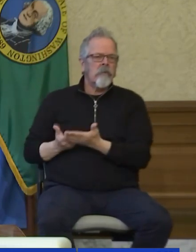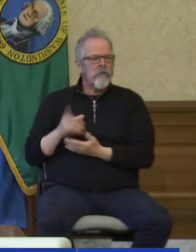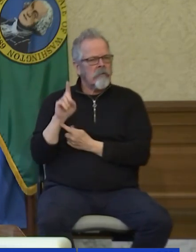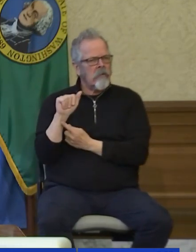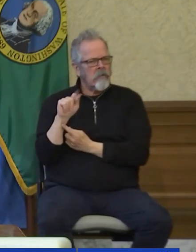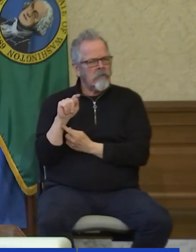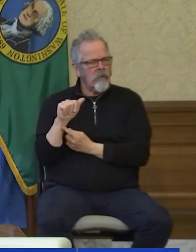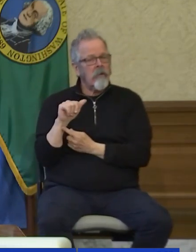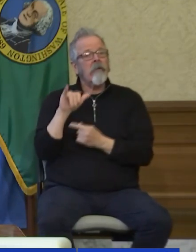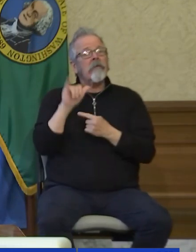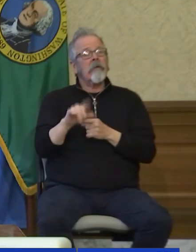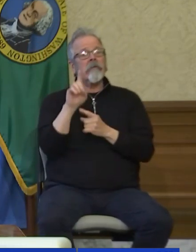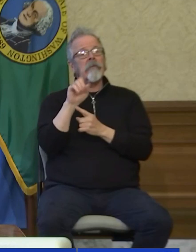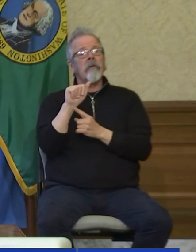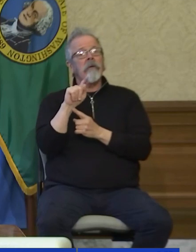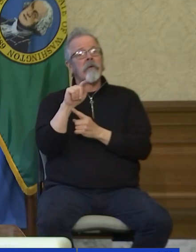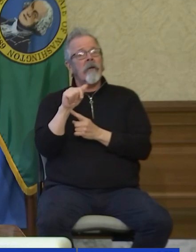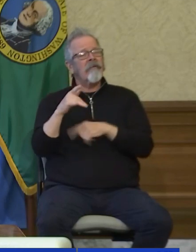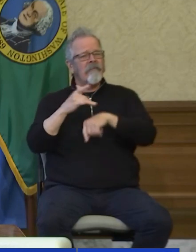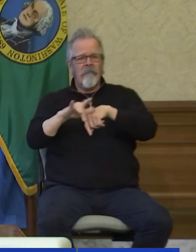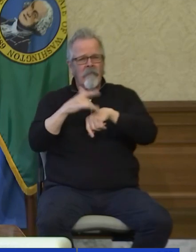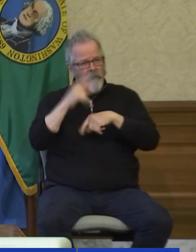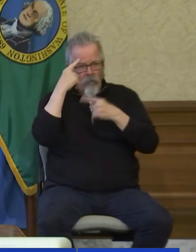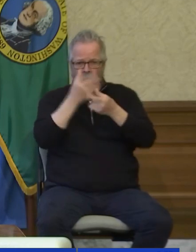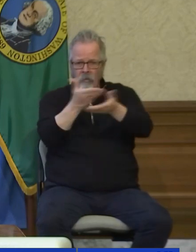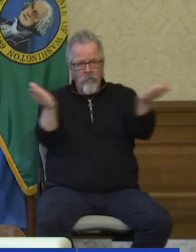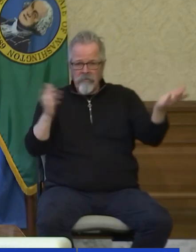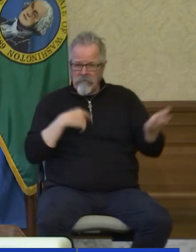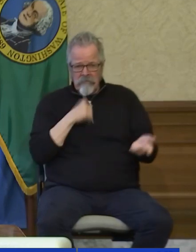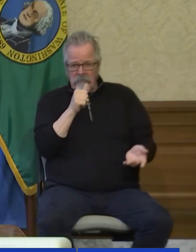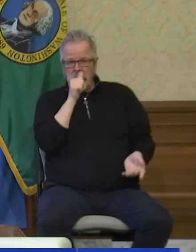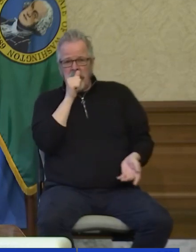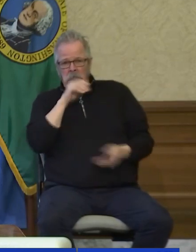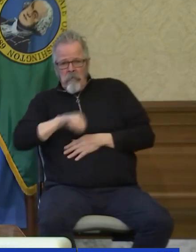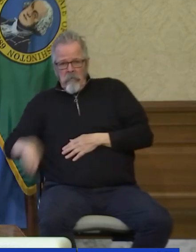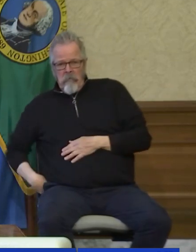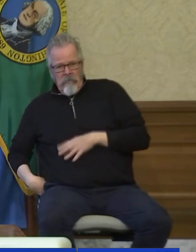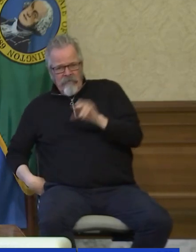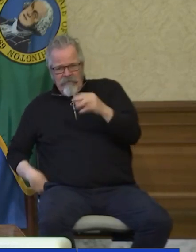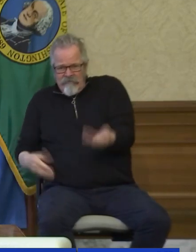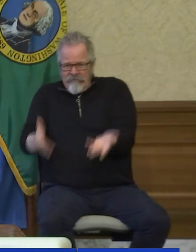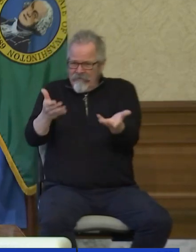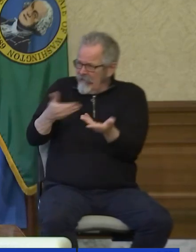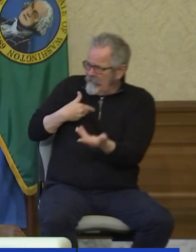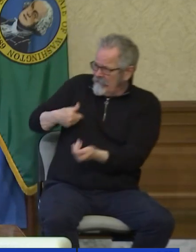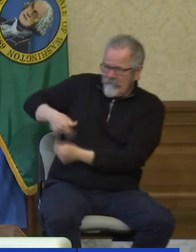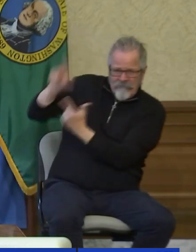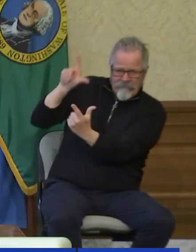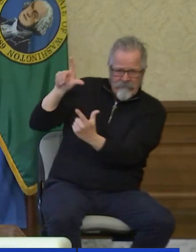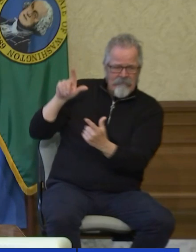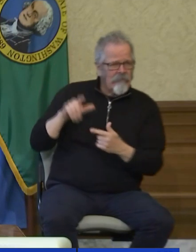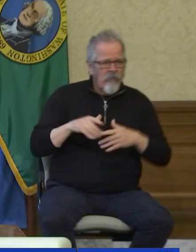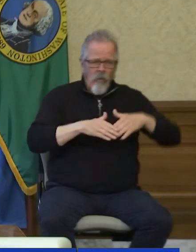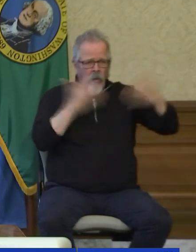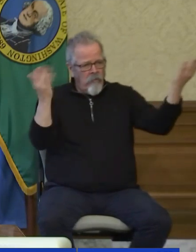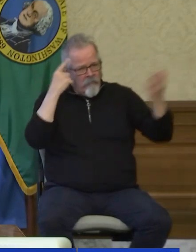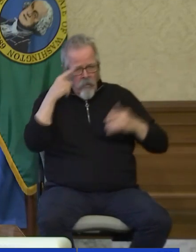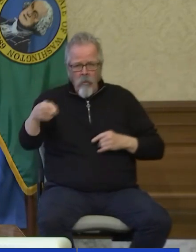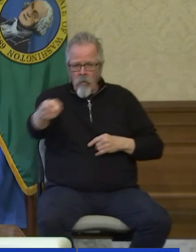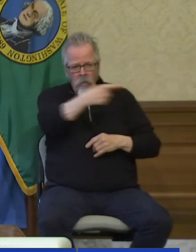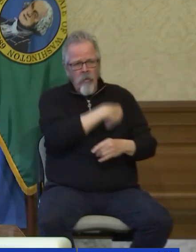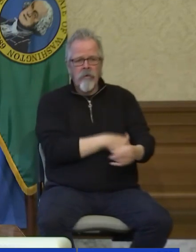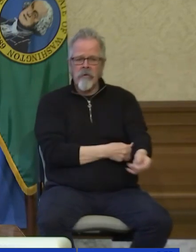coronavirus.wa.gov. I think that's important because virtually everything we look at is available to the public. We want to be